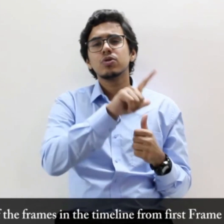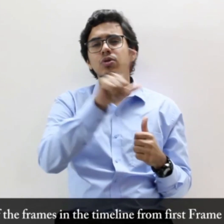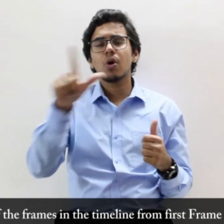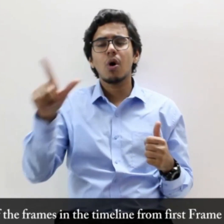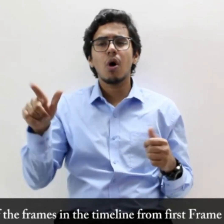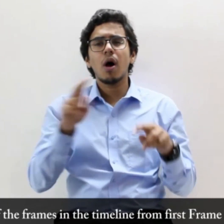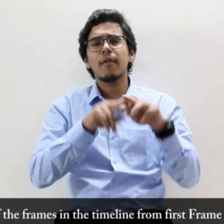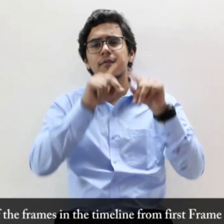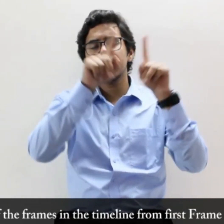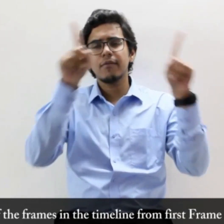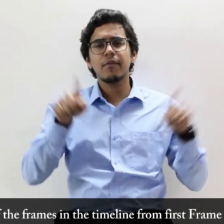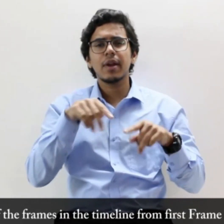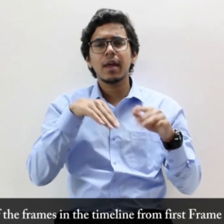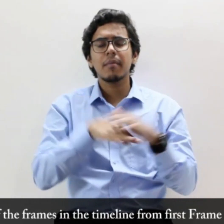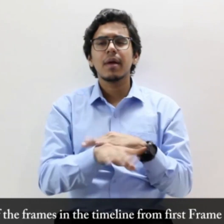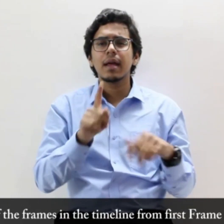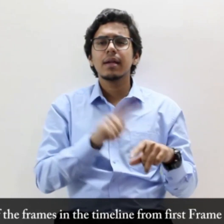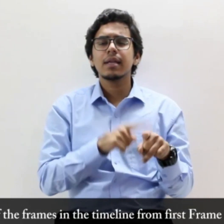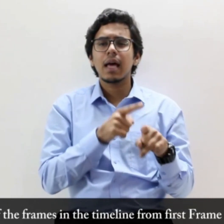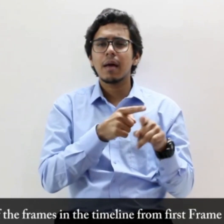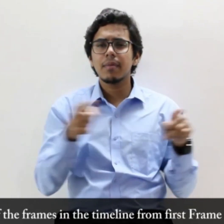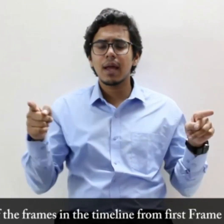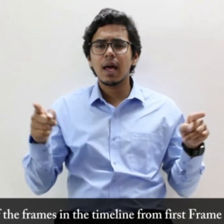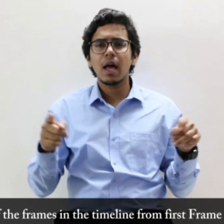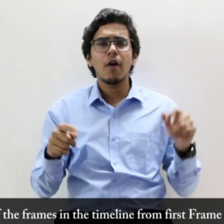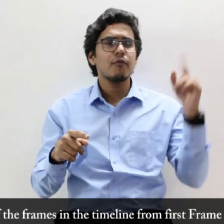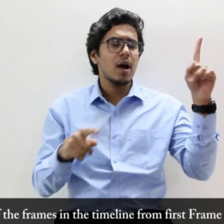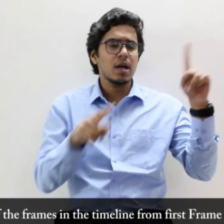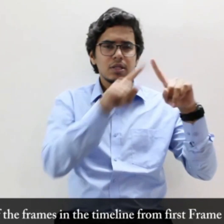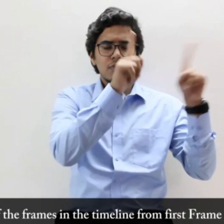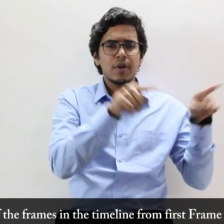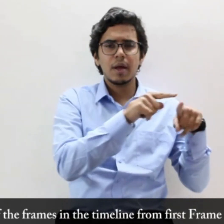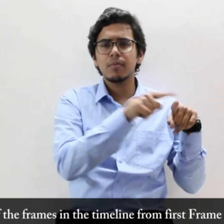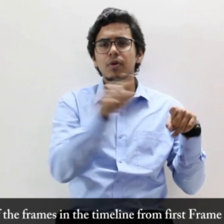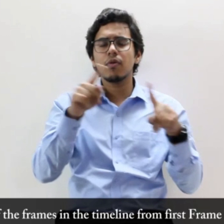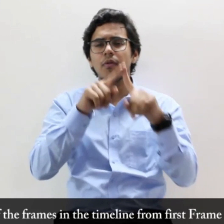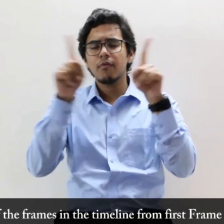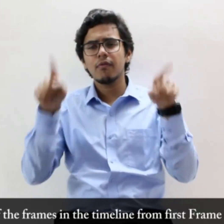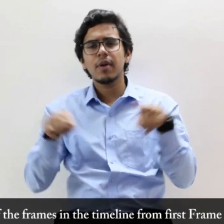Choose all the frames in the timeline from first frame to frame 50.